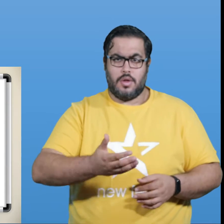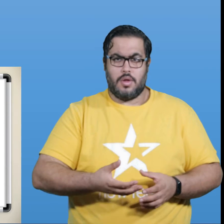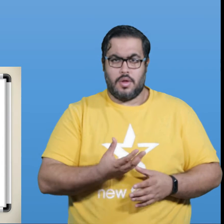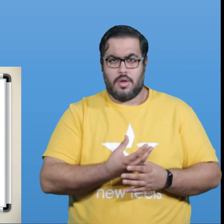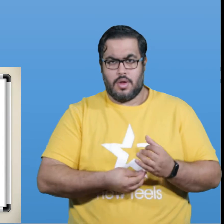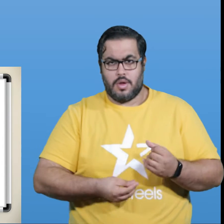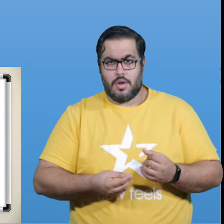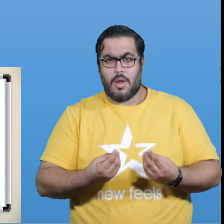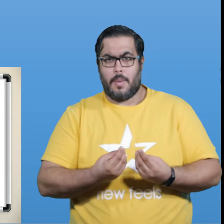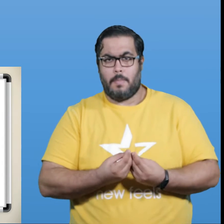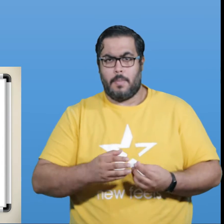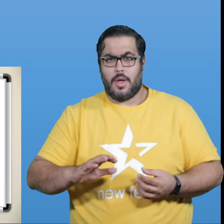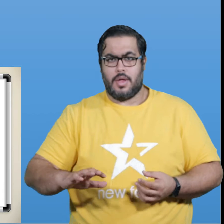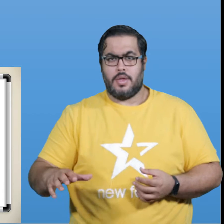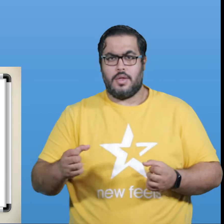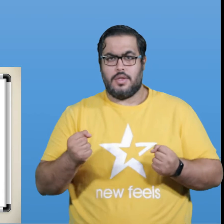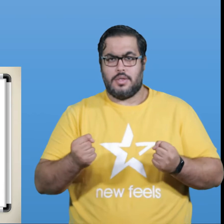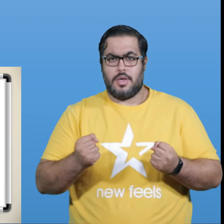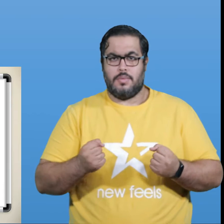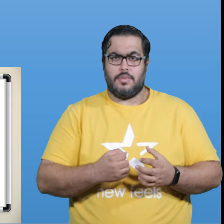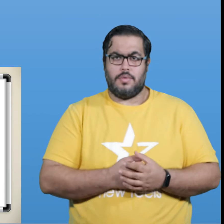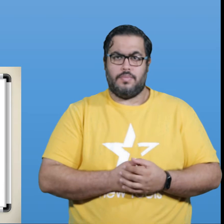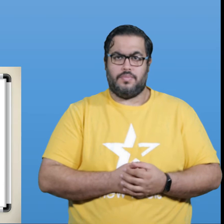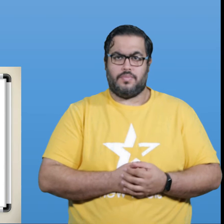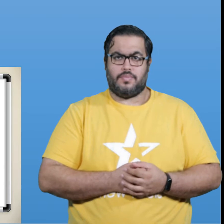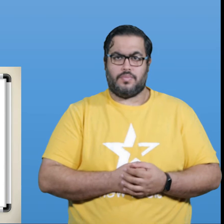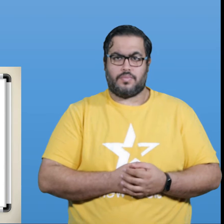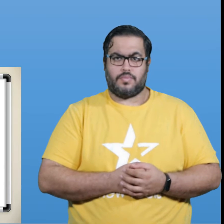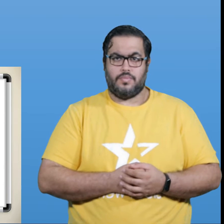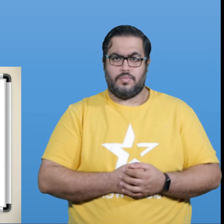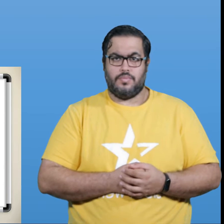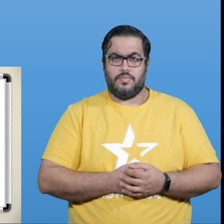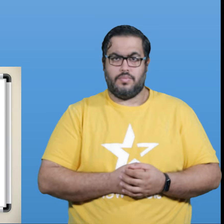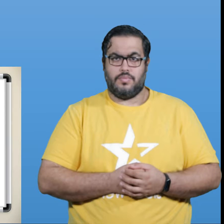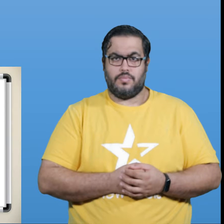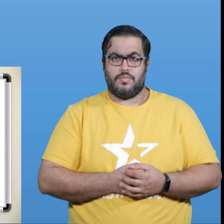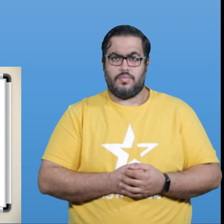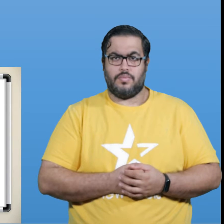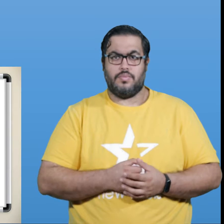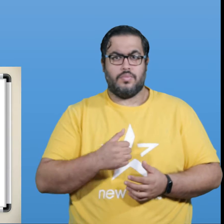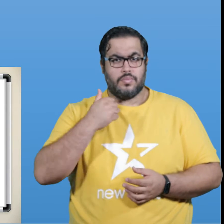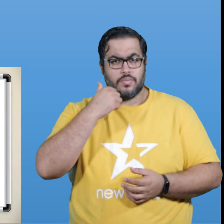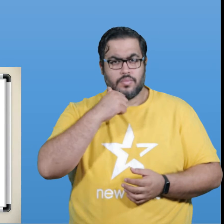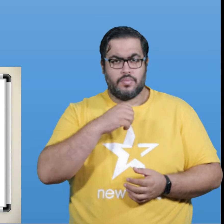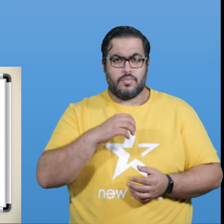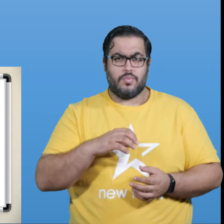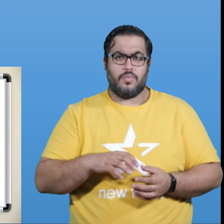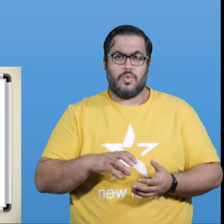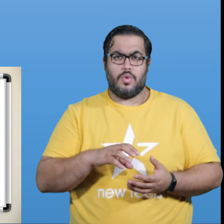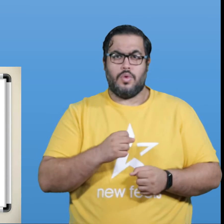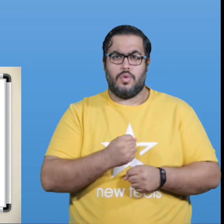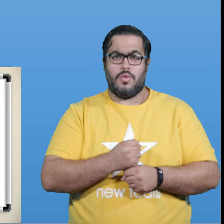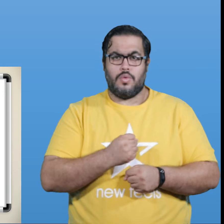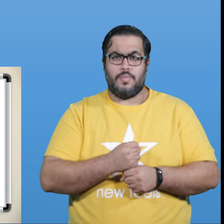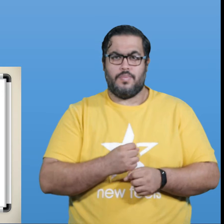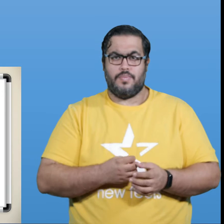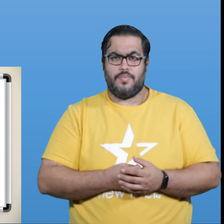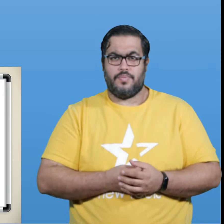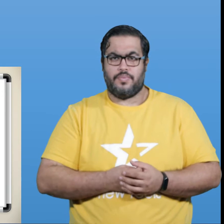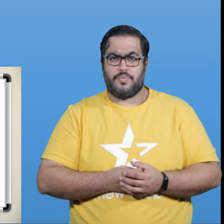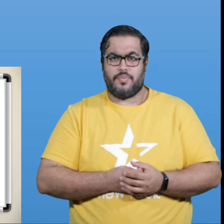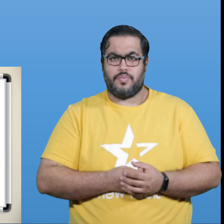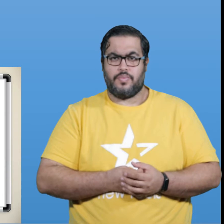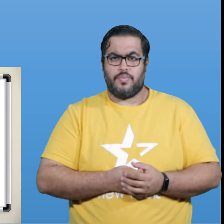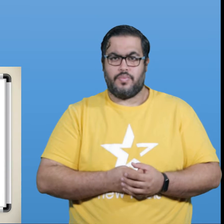transitioning into parenthood is very difficult for some, because they are moving toward a new experience. They are changing from